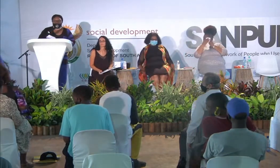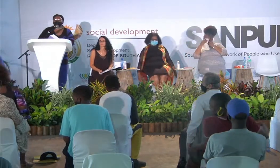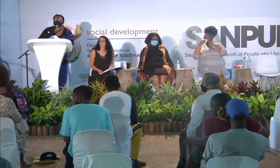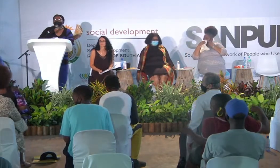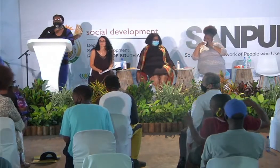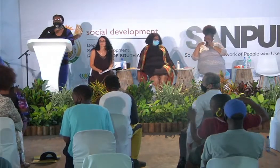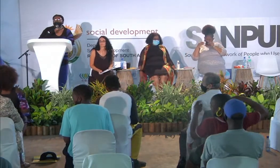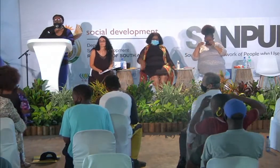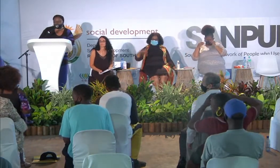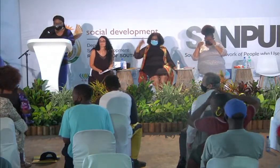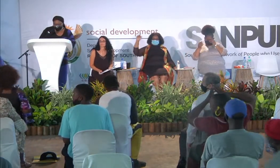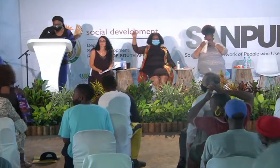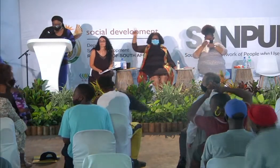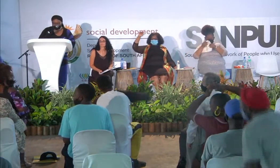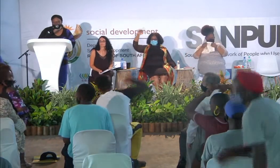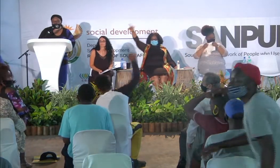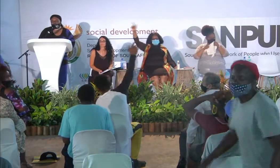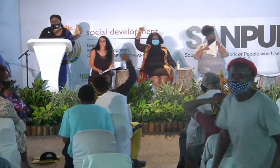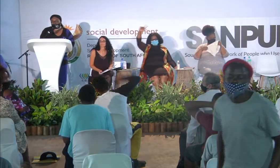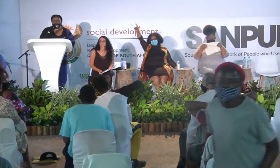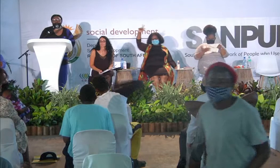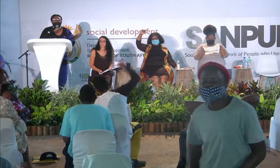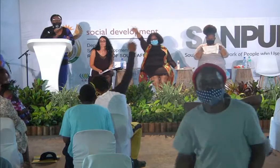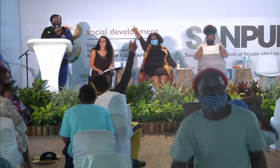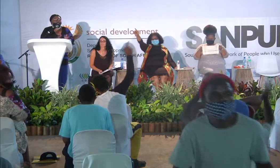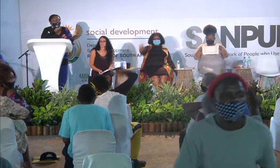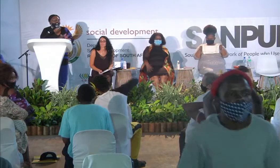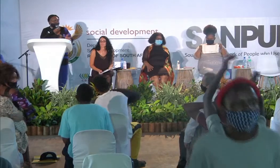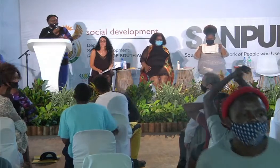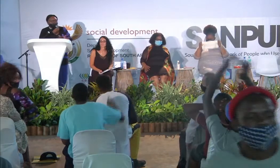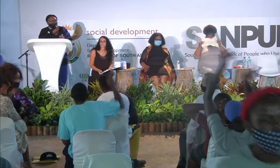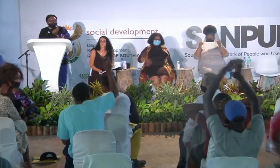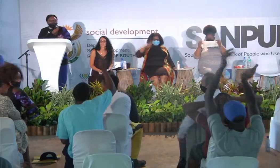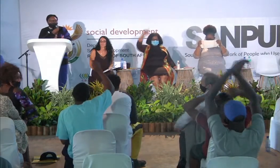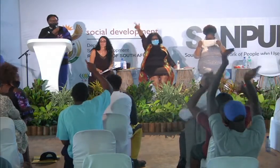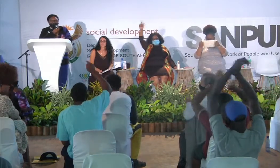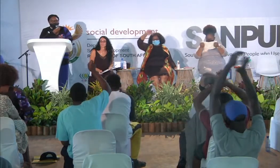Ay, Chovicho, kumenzi, Chovicho.